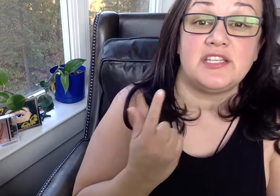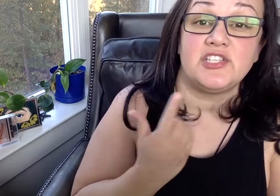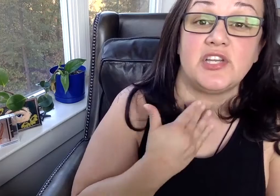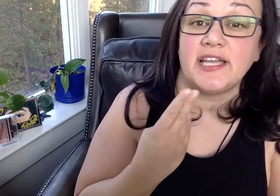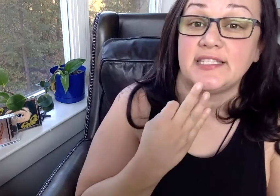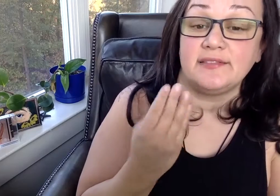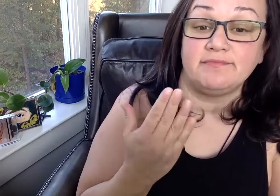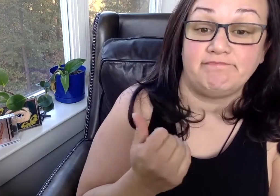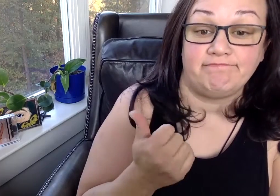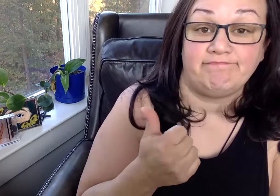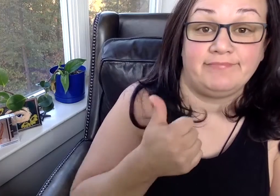Spanish accent.